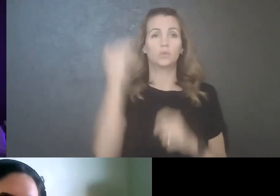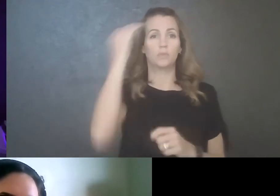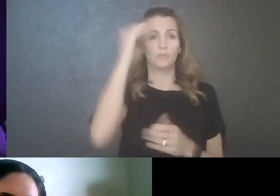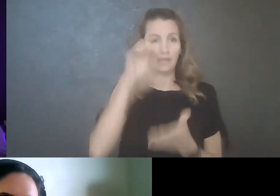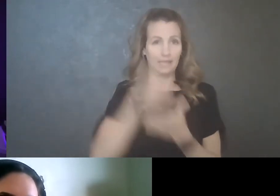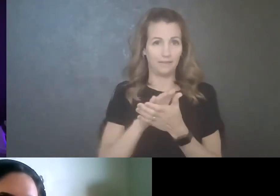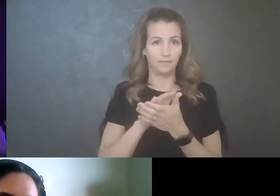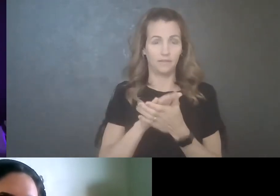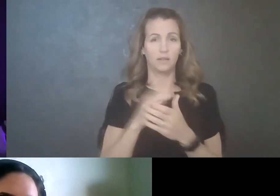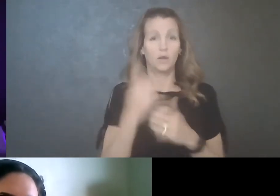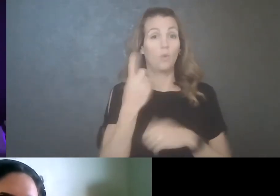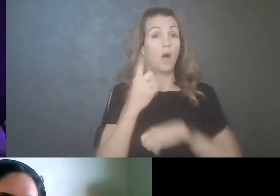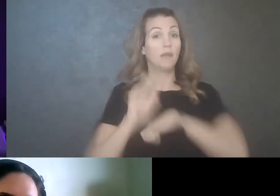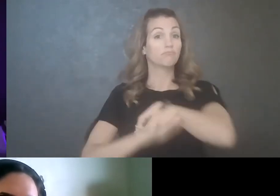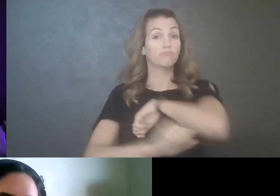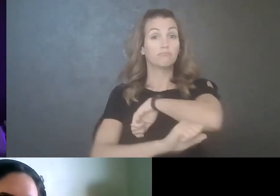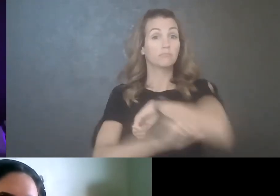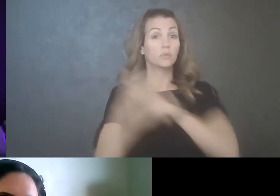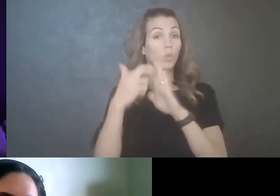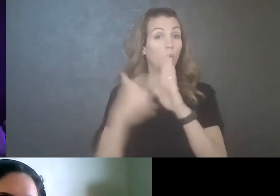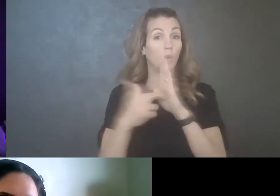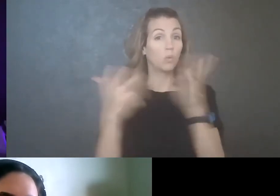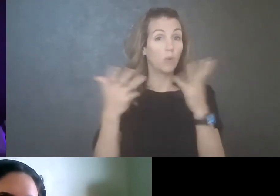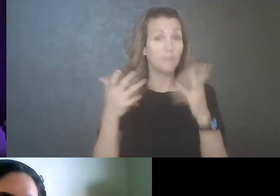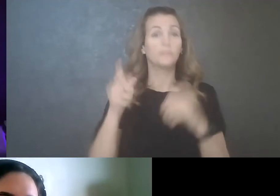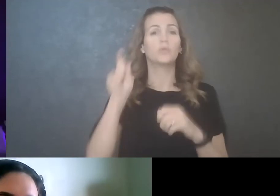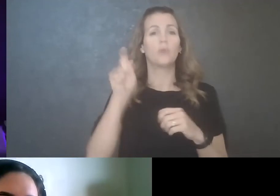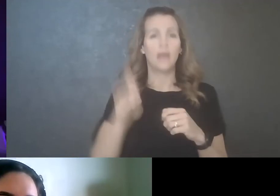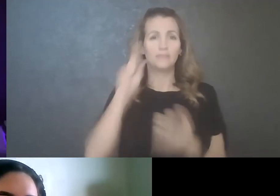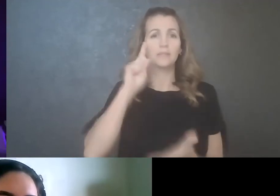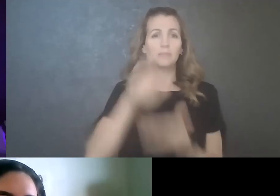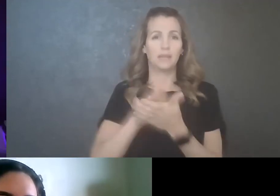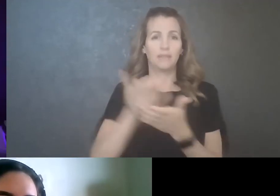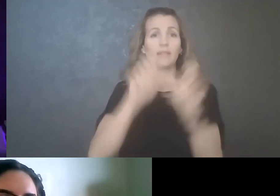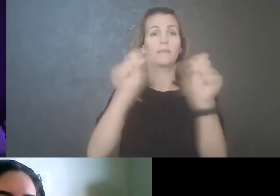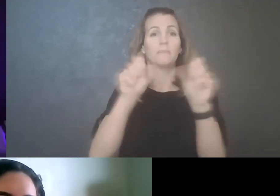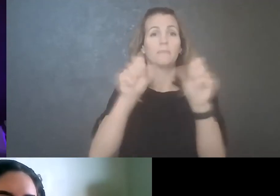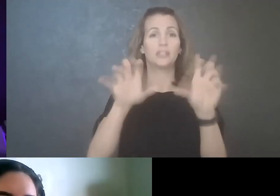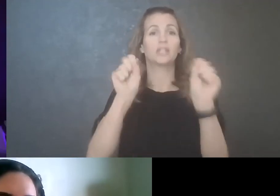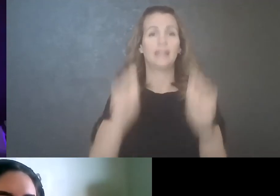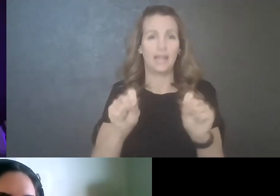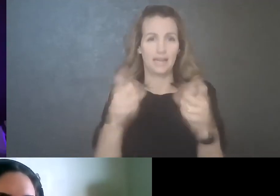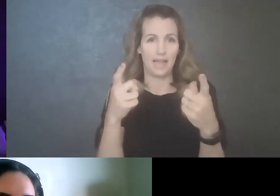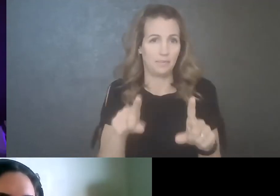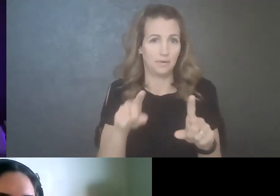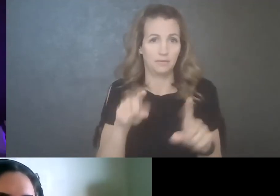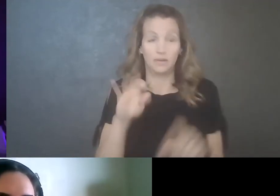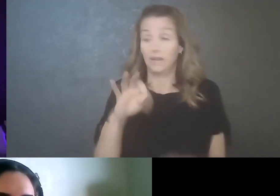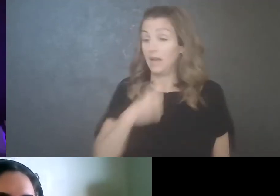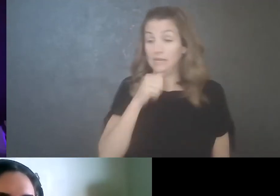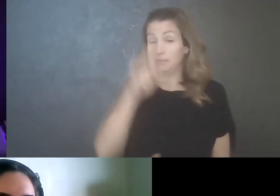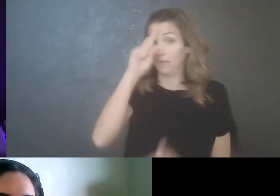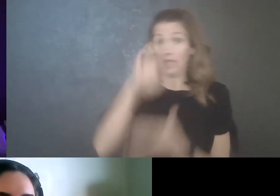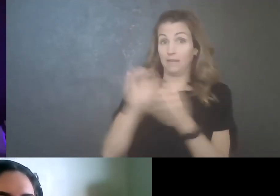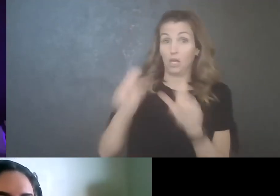one fundamental rule is, as a magician, you have to believe that the magic can happen. Because if I didn't believe that I can create magic, I would never take that first